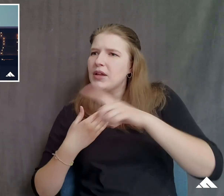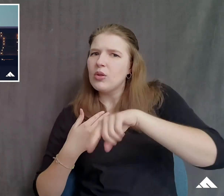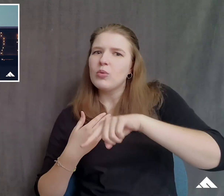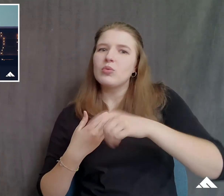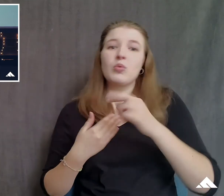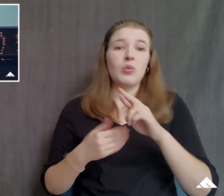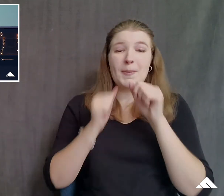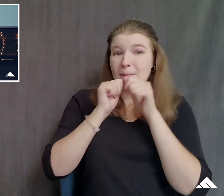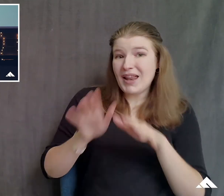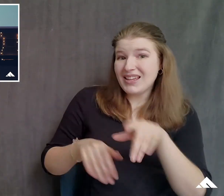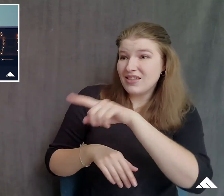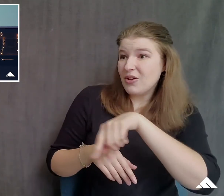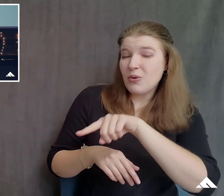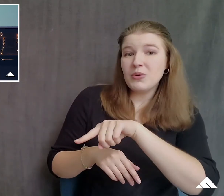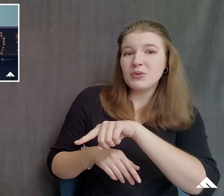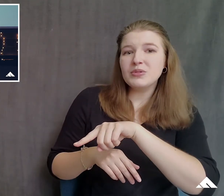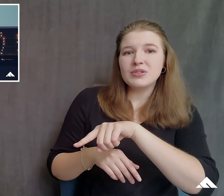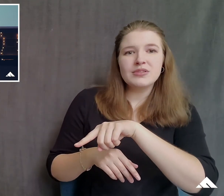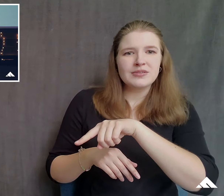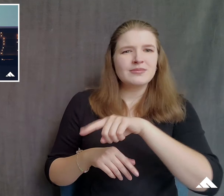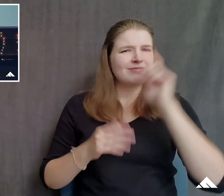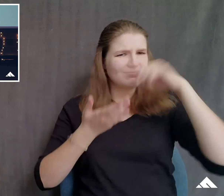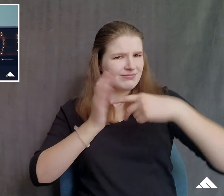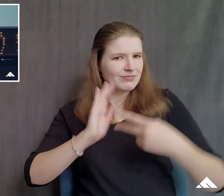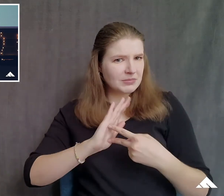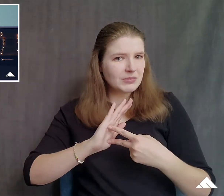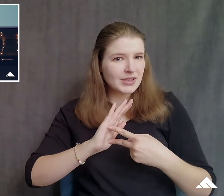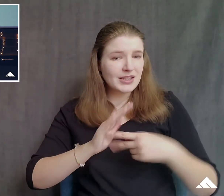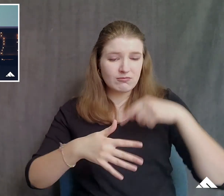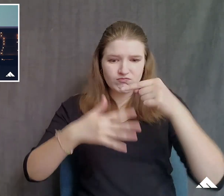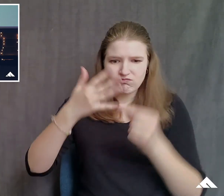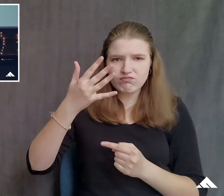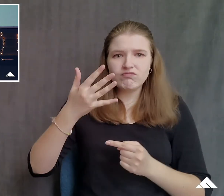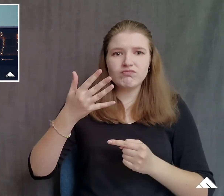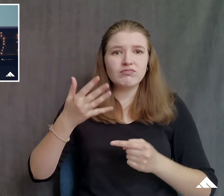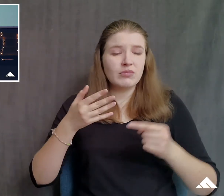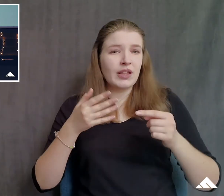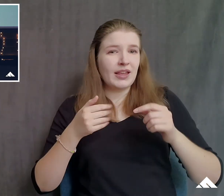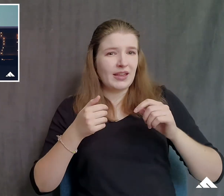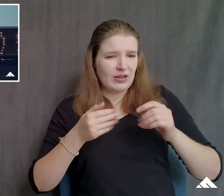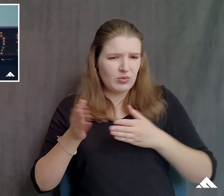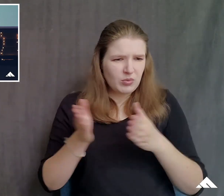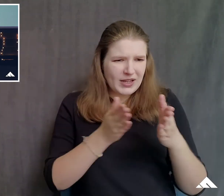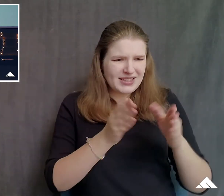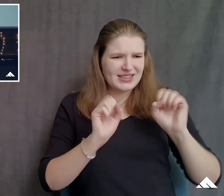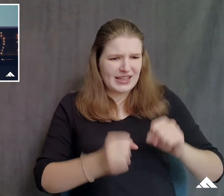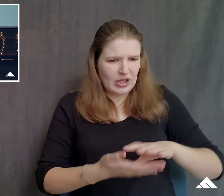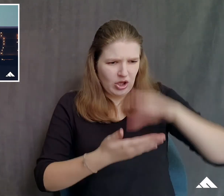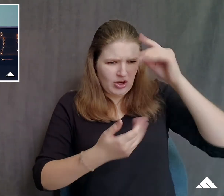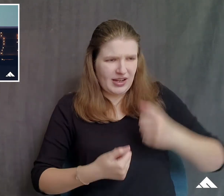is those are ways that you and I learn to align and live in alignment